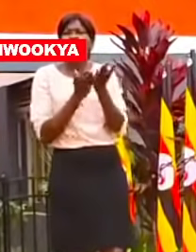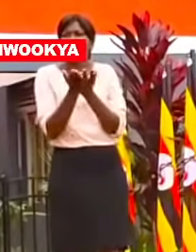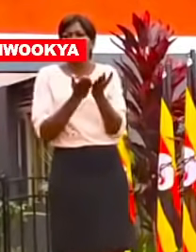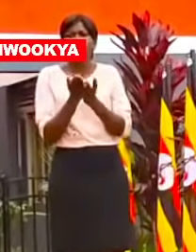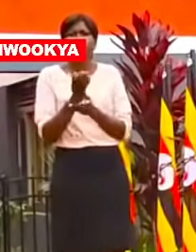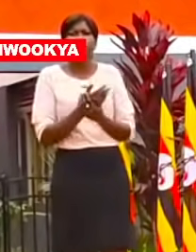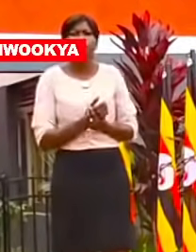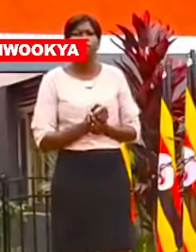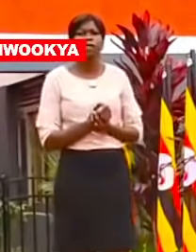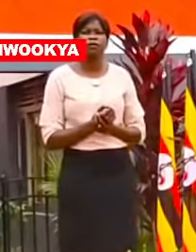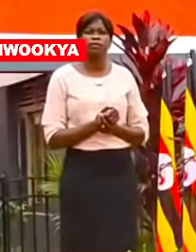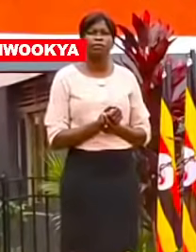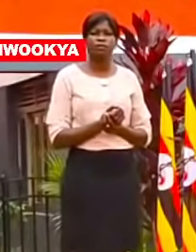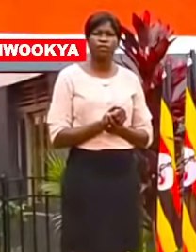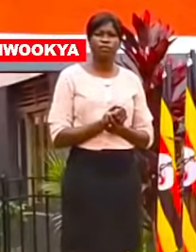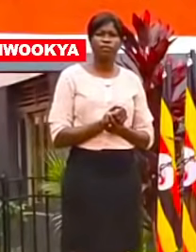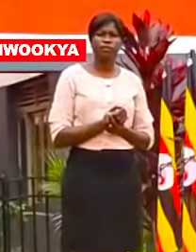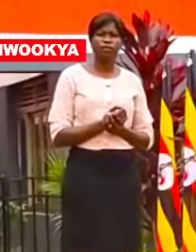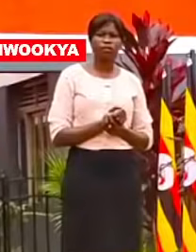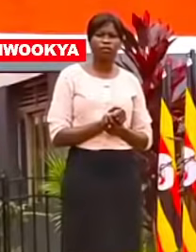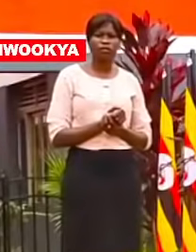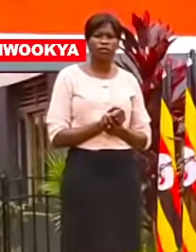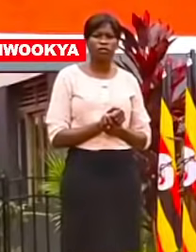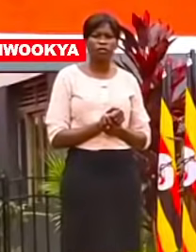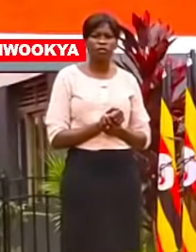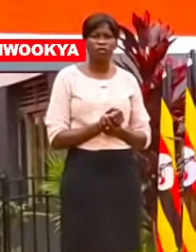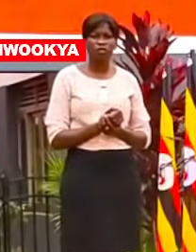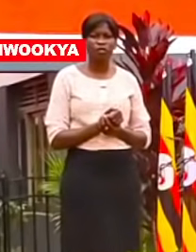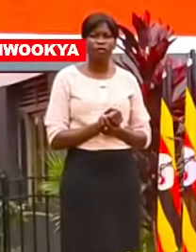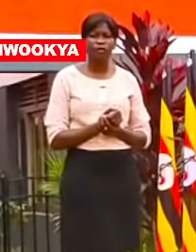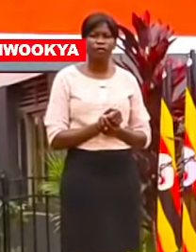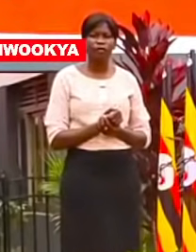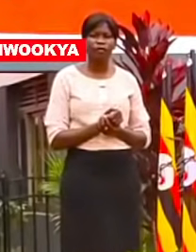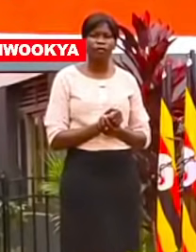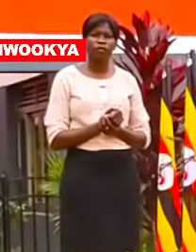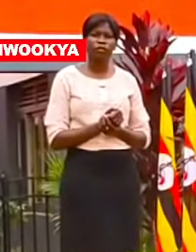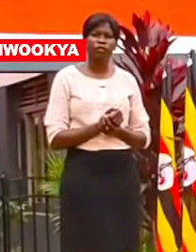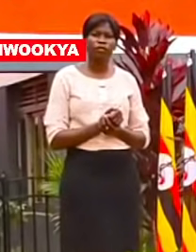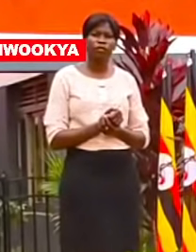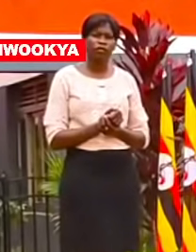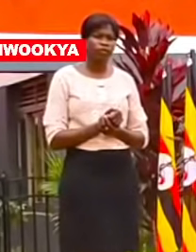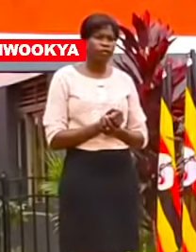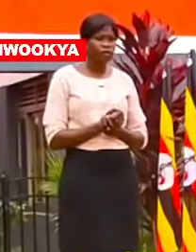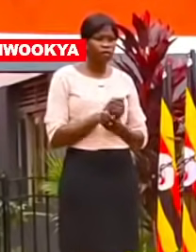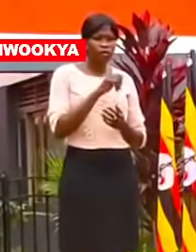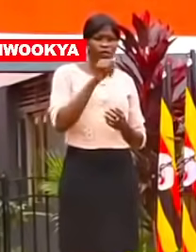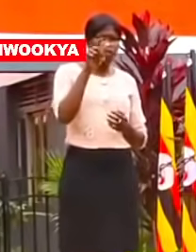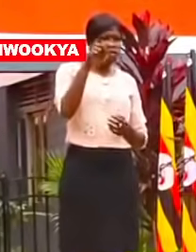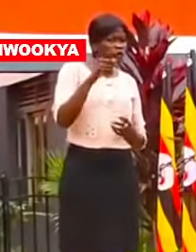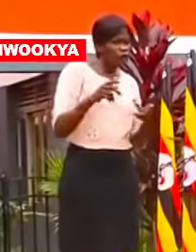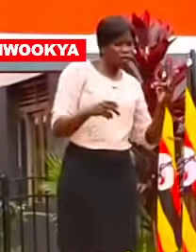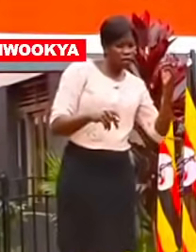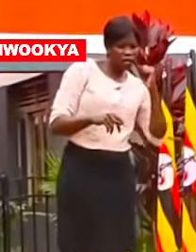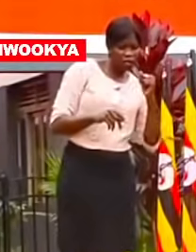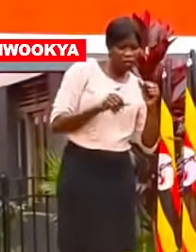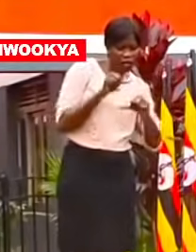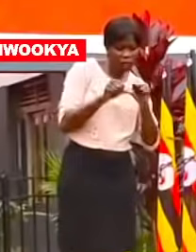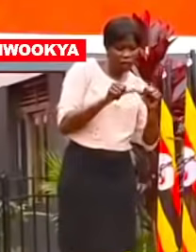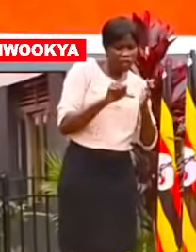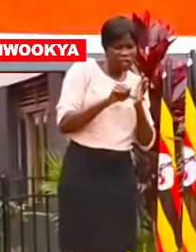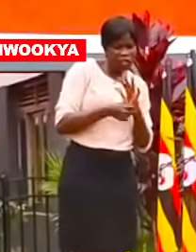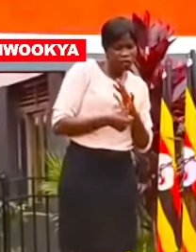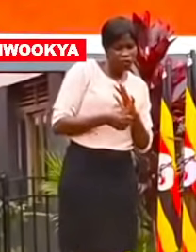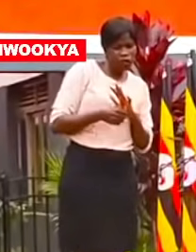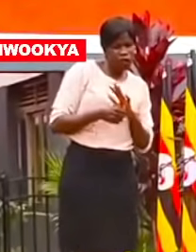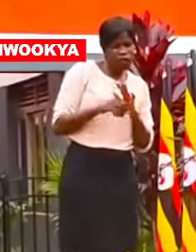Yes, Kamali. Inaye point bbiri esooka tuwulidde ku nsonga y'omubaka Alani wamu ne